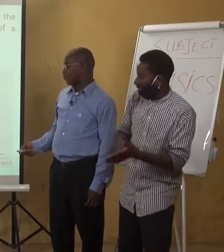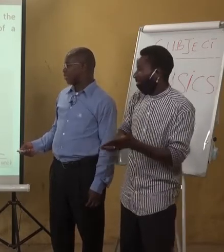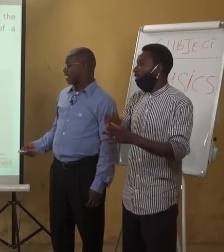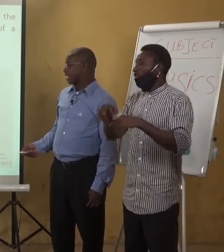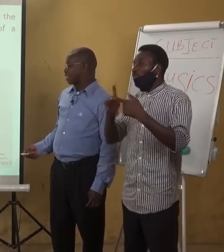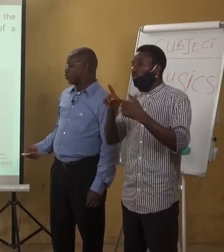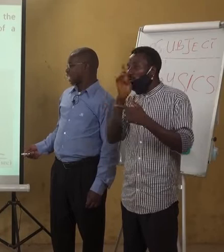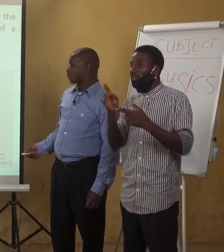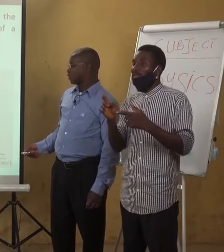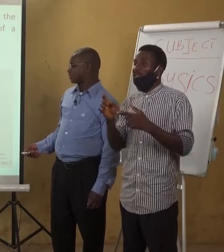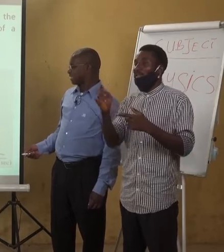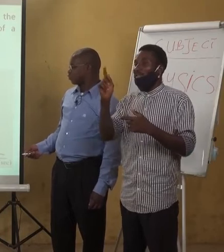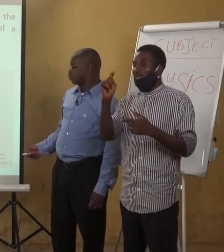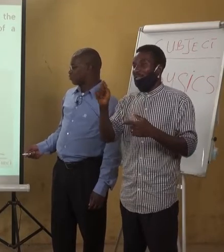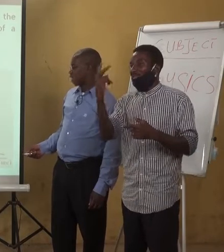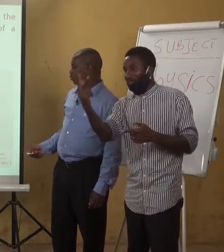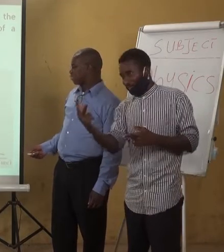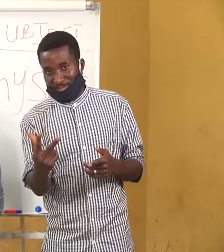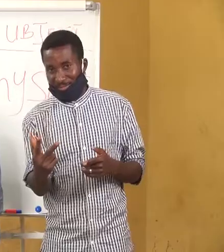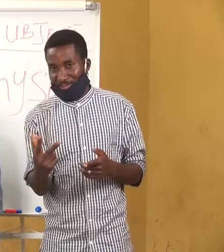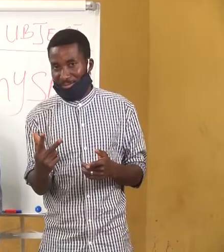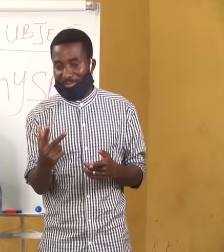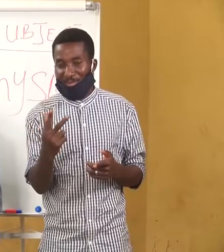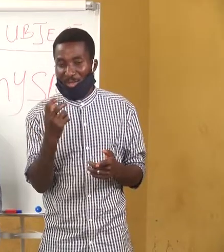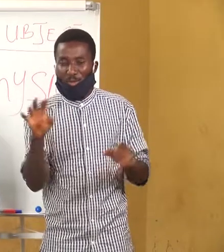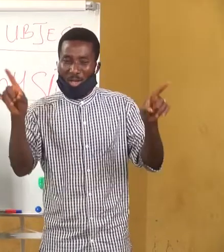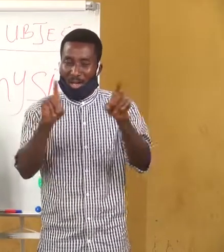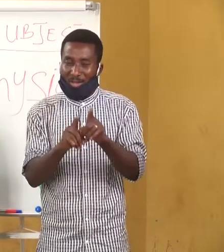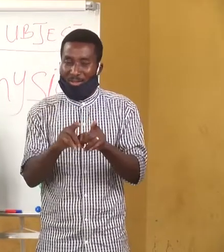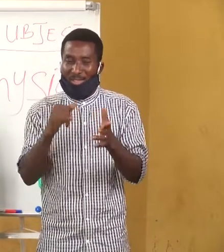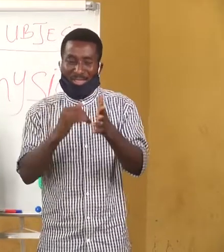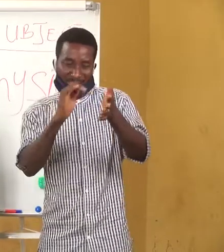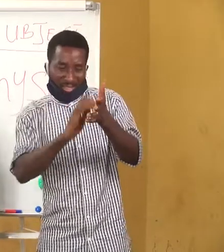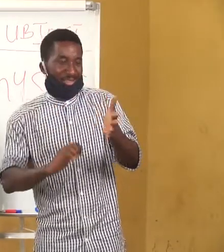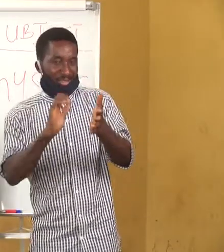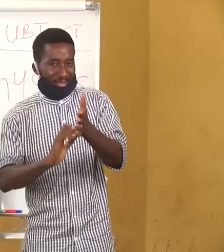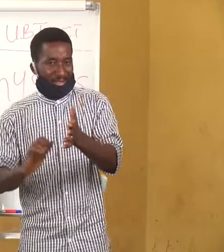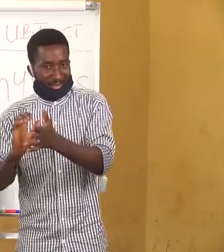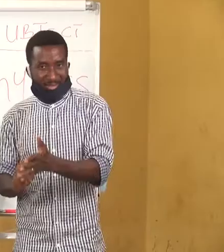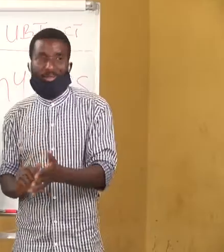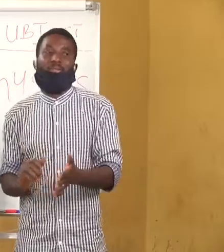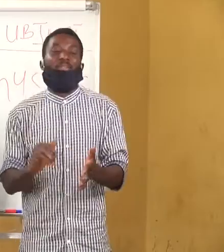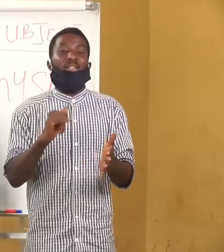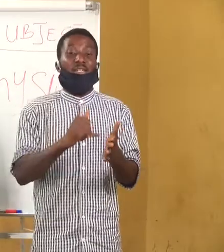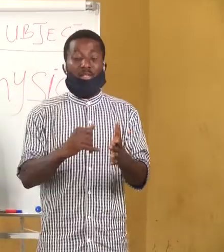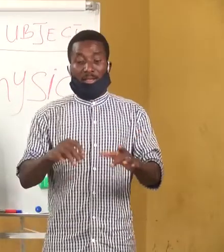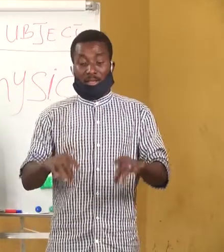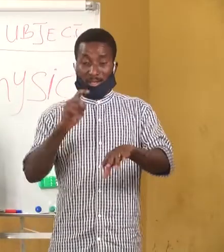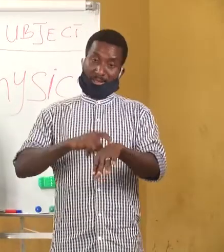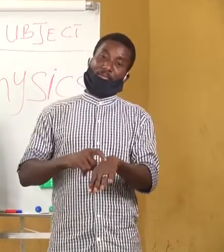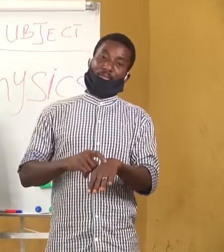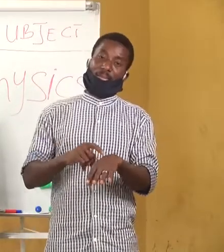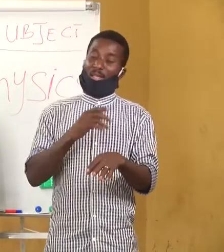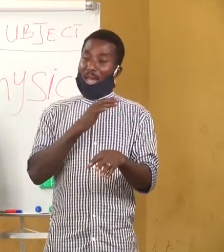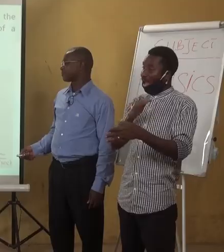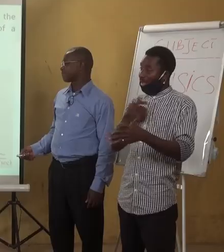over 4, then you will have from T2 to T3, you have another time given. And so T2 minus